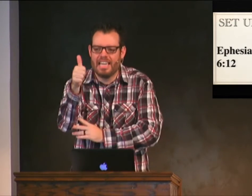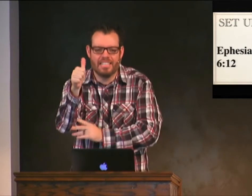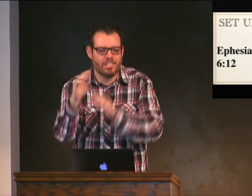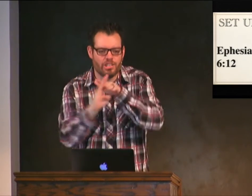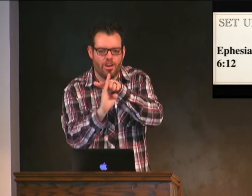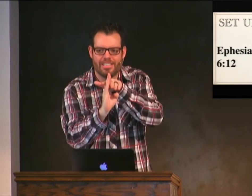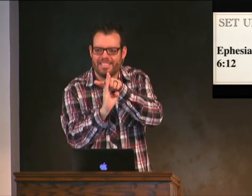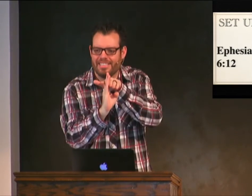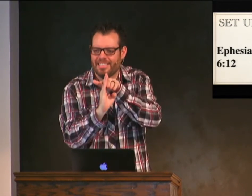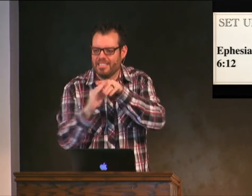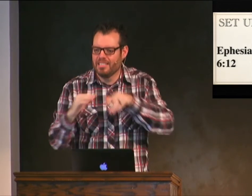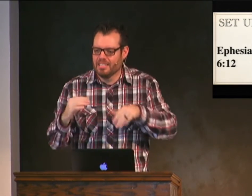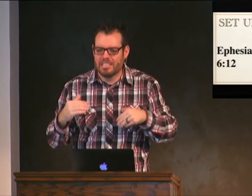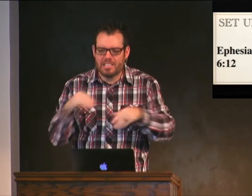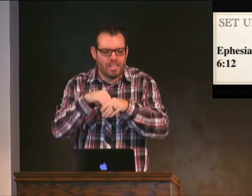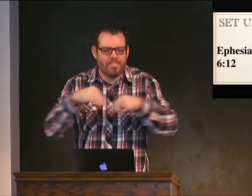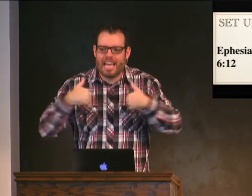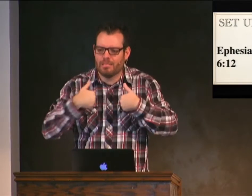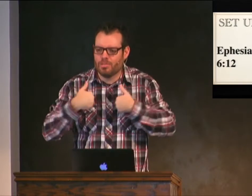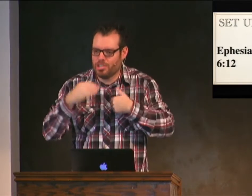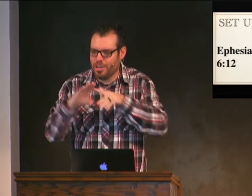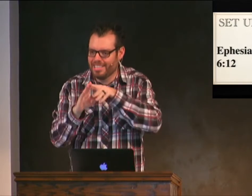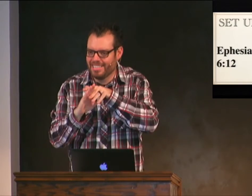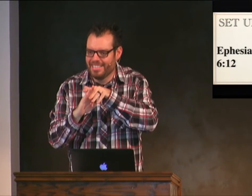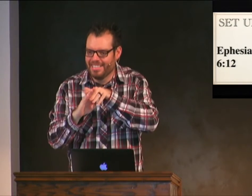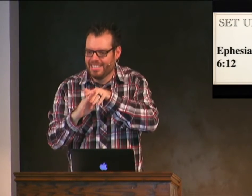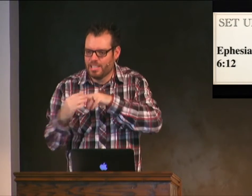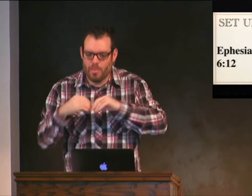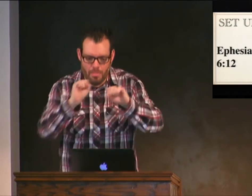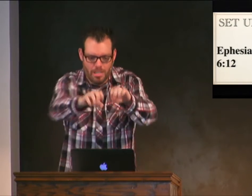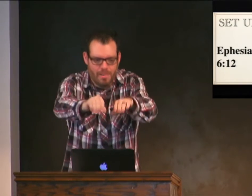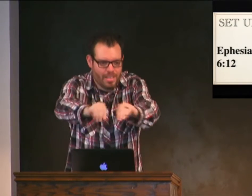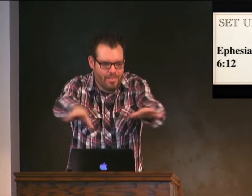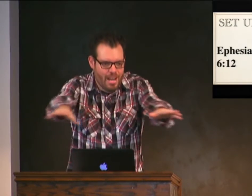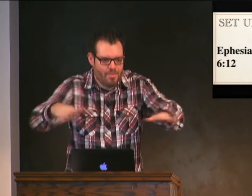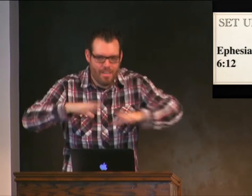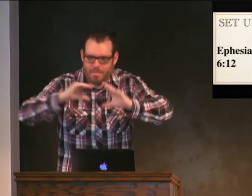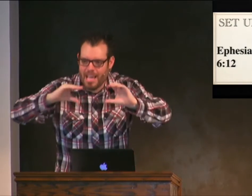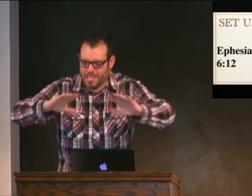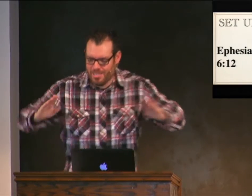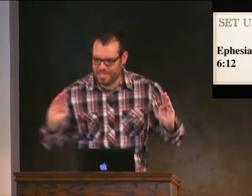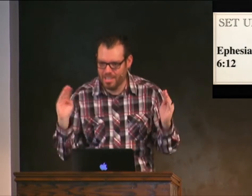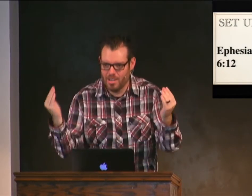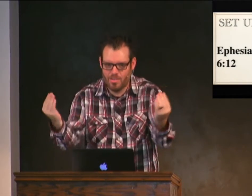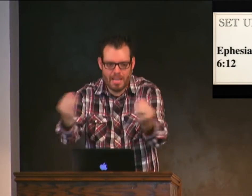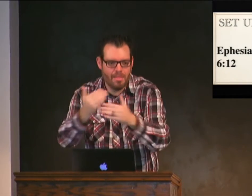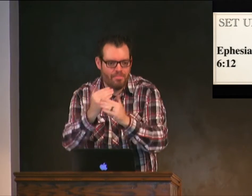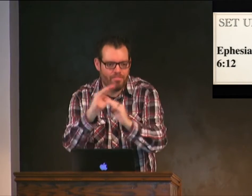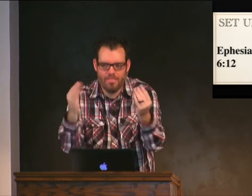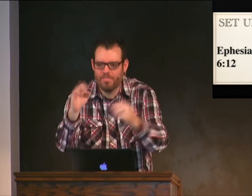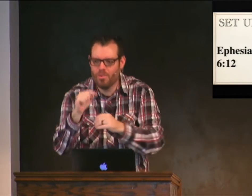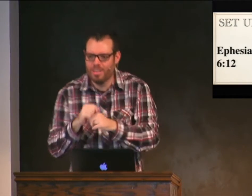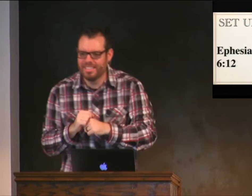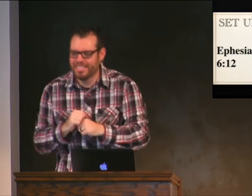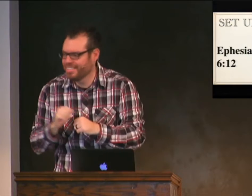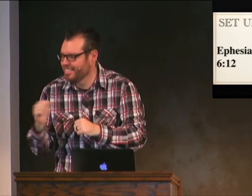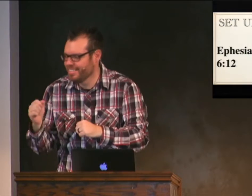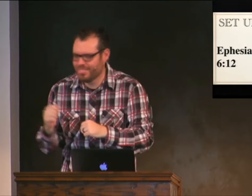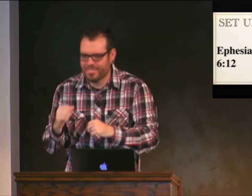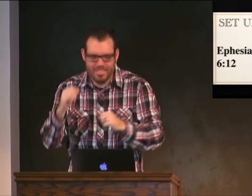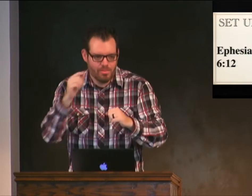like 10 sharks, stuffed animal sharks. So we put them on the ground. We have a mattress. We make a